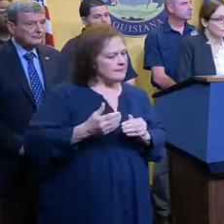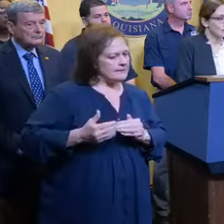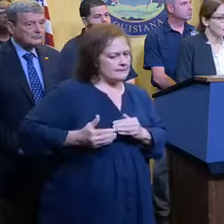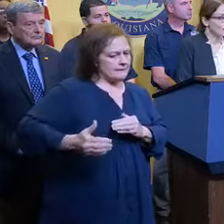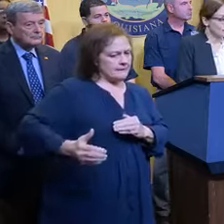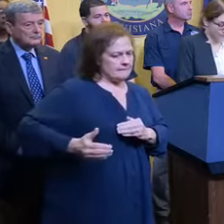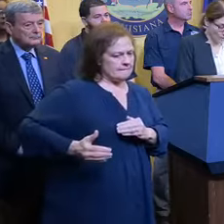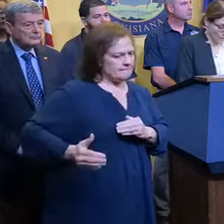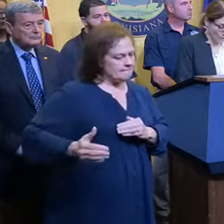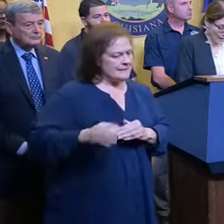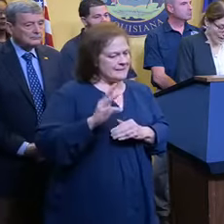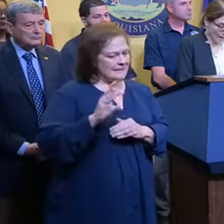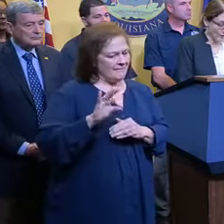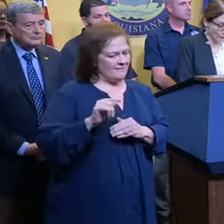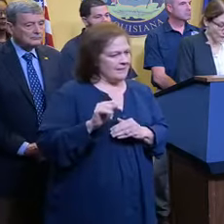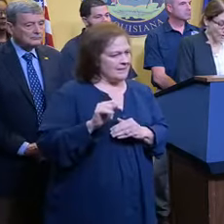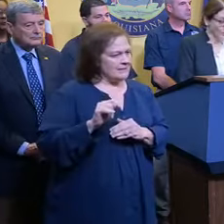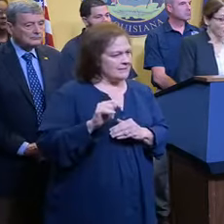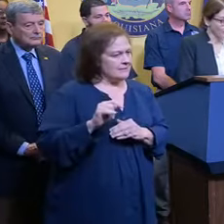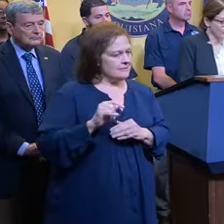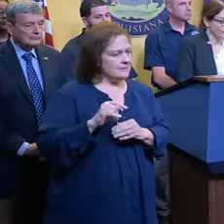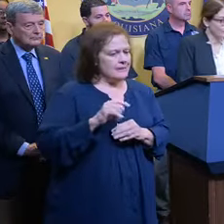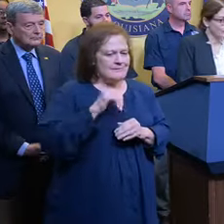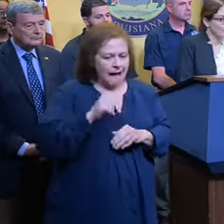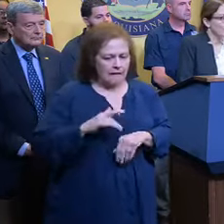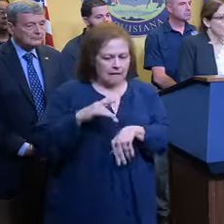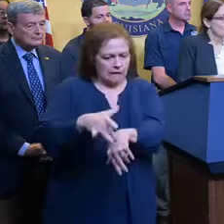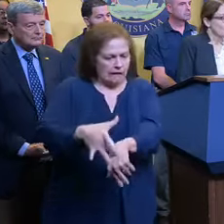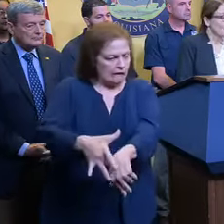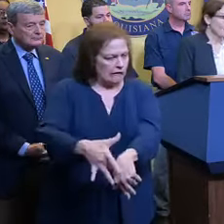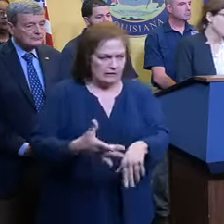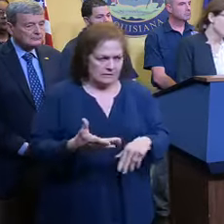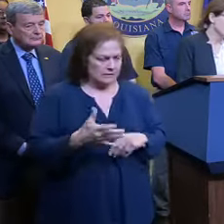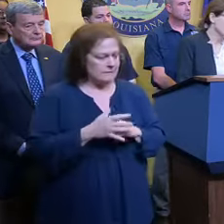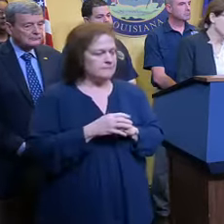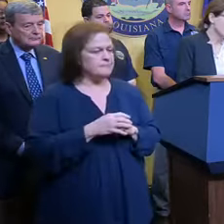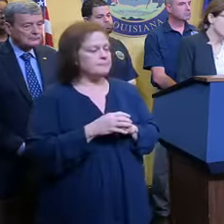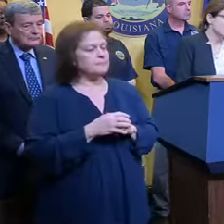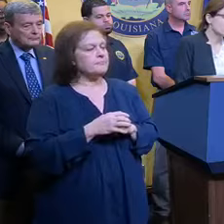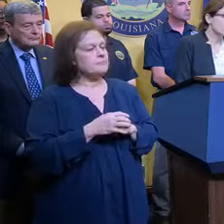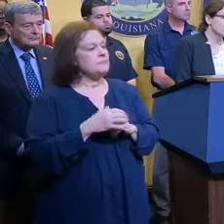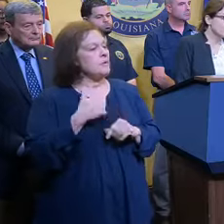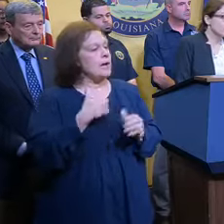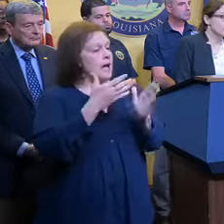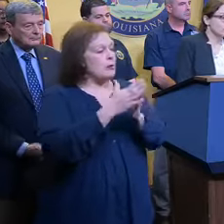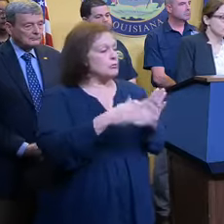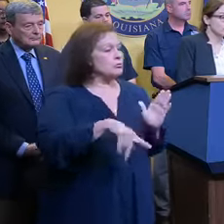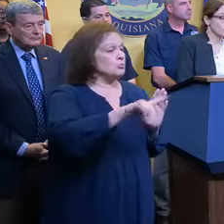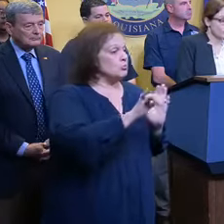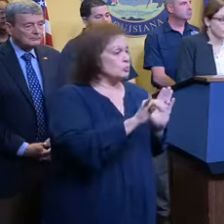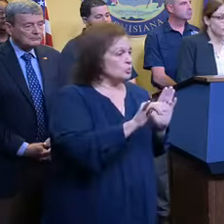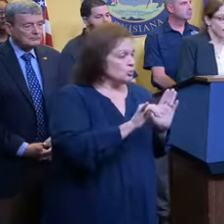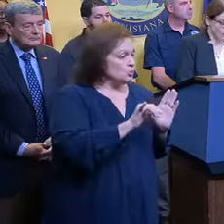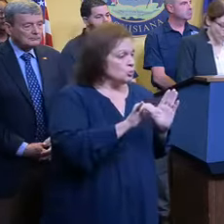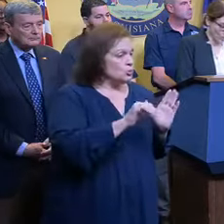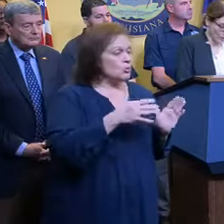and stay 6 feet away and avoid touching. We ask the public as well to please